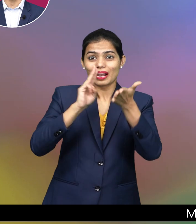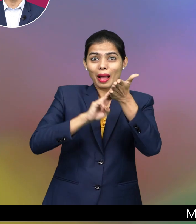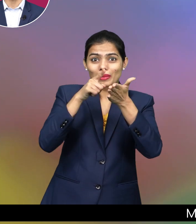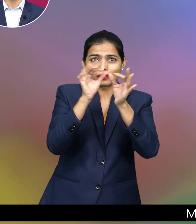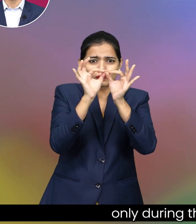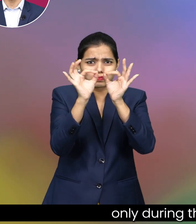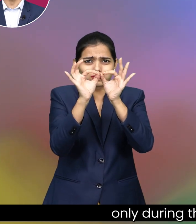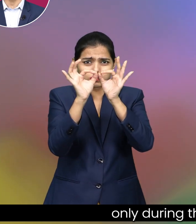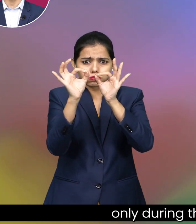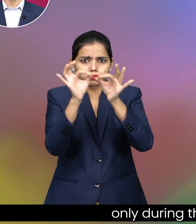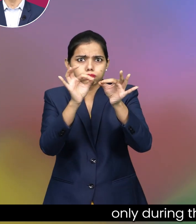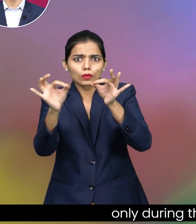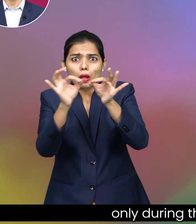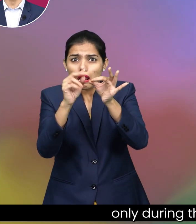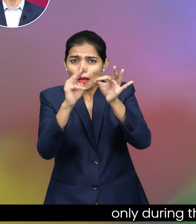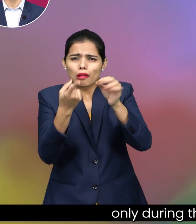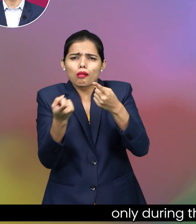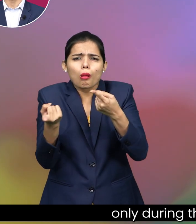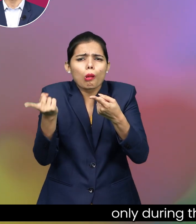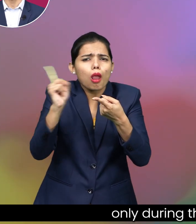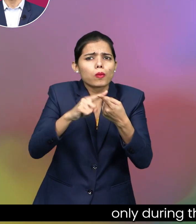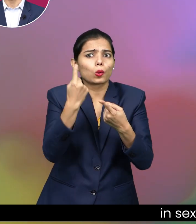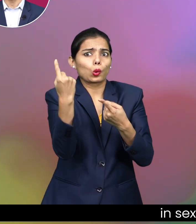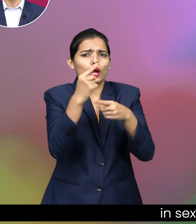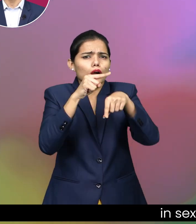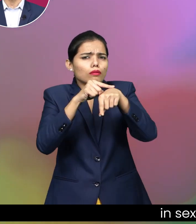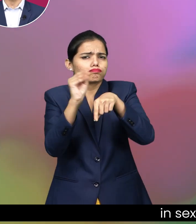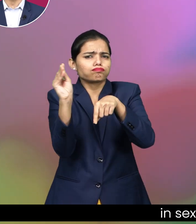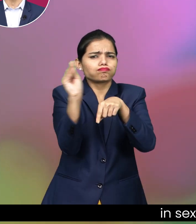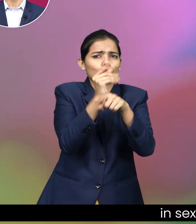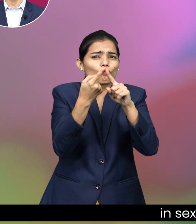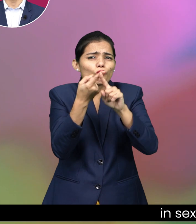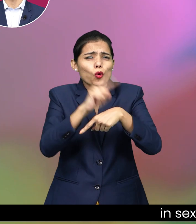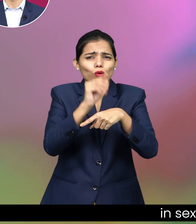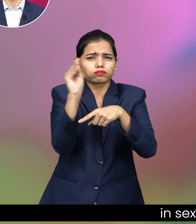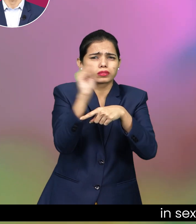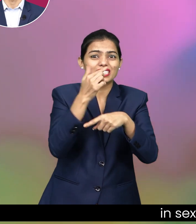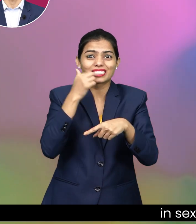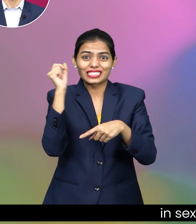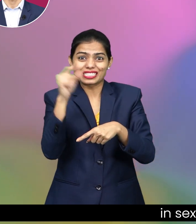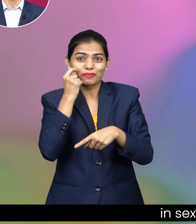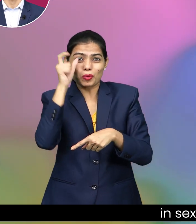meiosis occurs only during the formation of gametes in sexual reproduction.